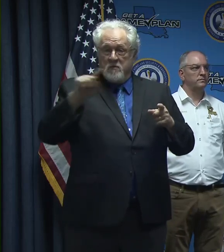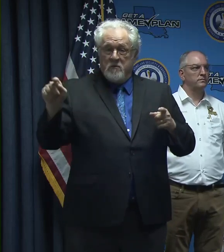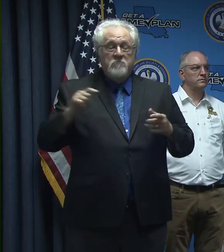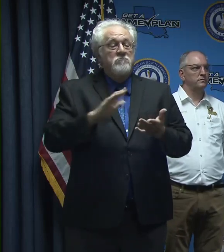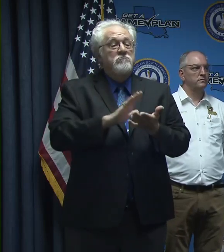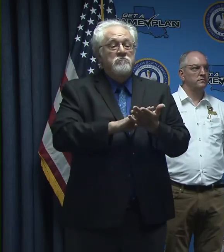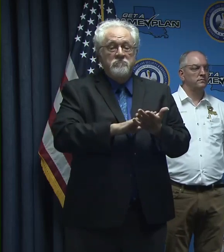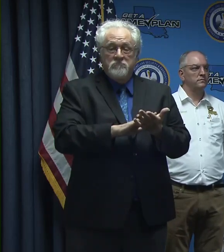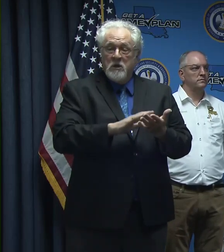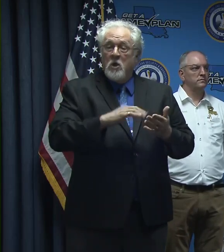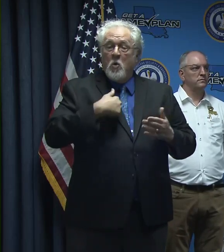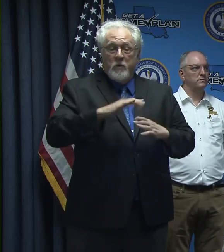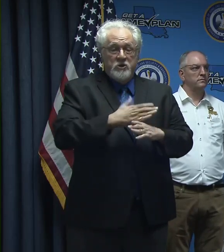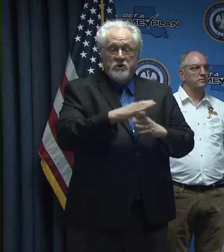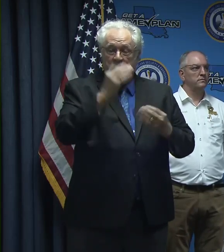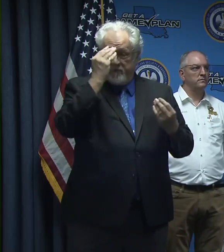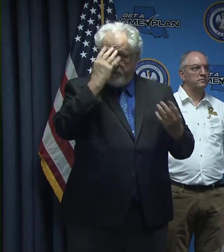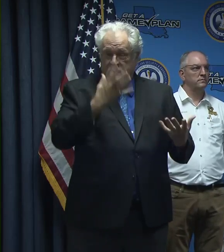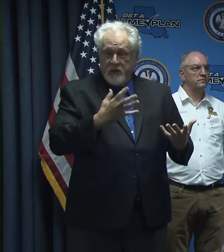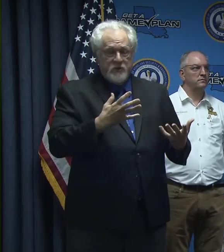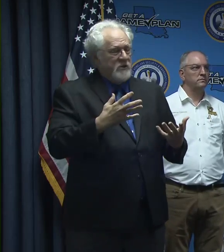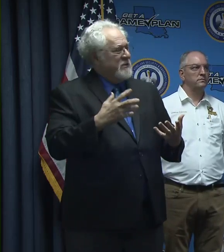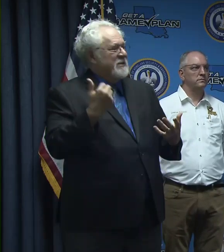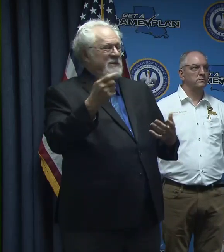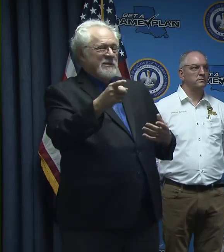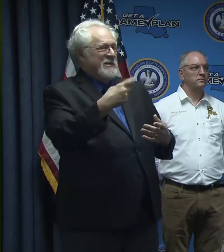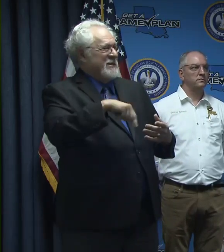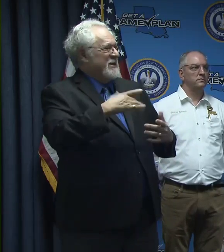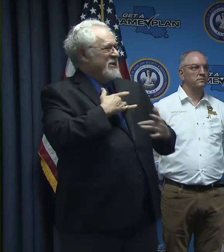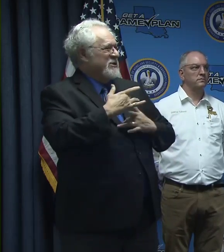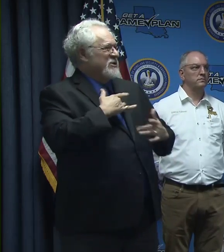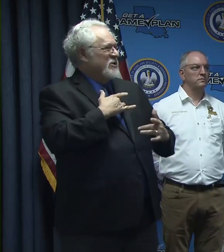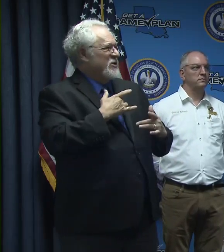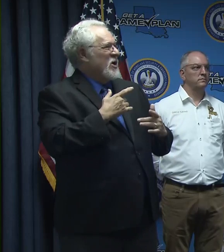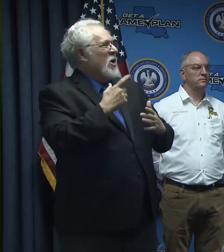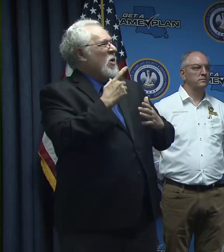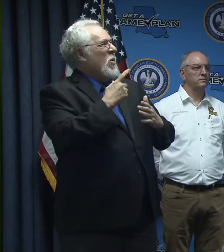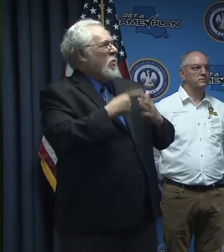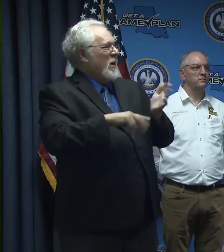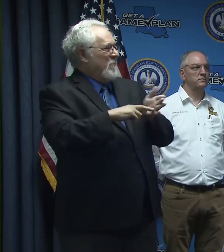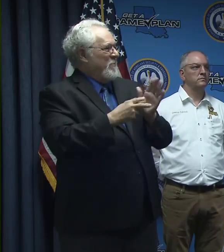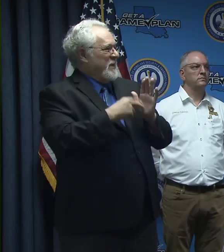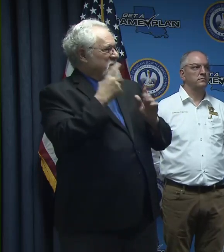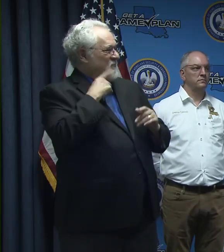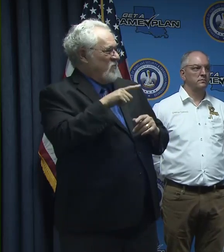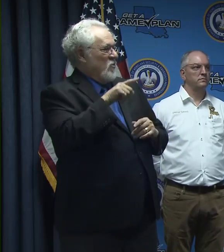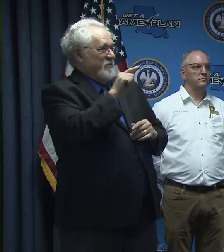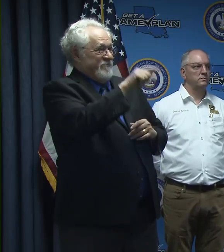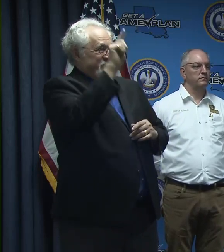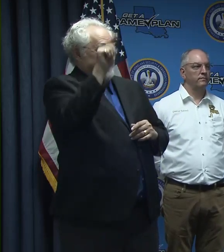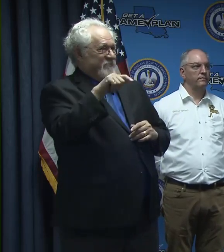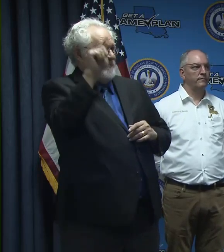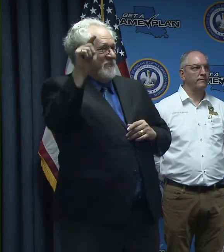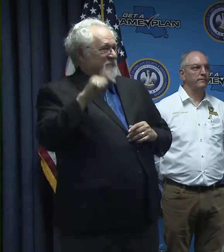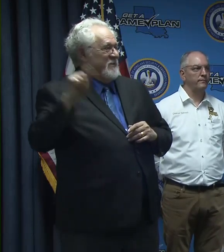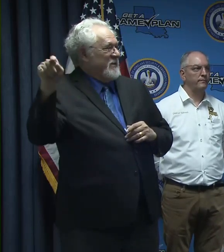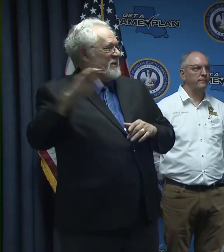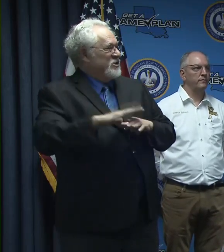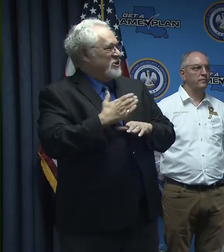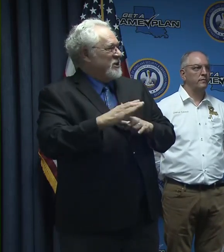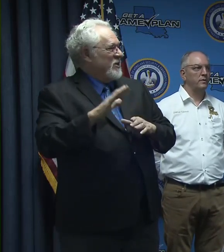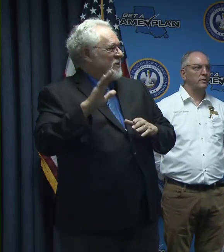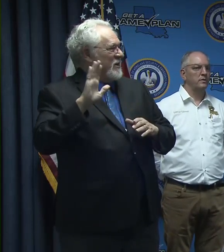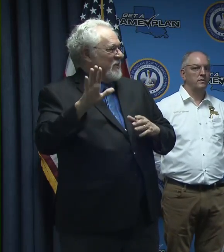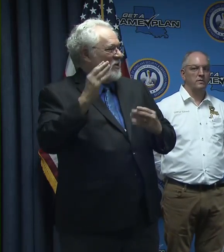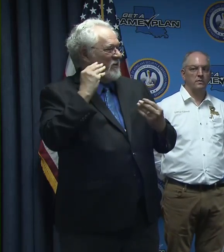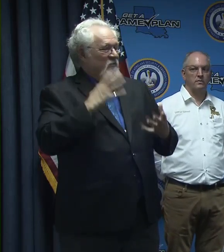were sharing a lot of information, they were concerned about what that would mean for the nursing homes sharing as